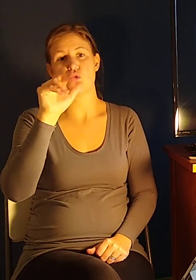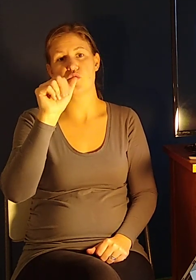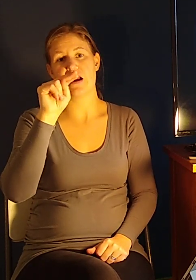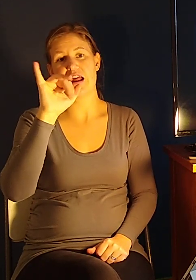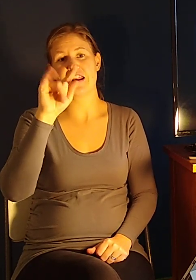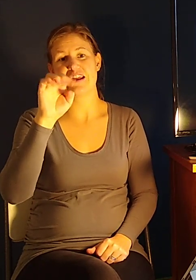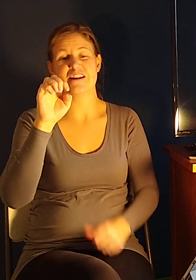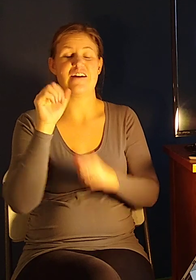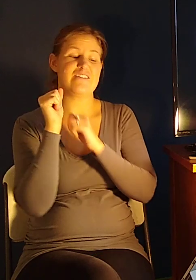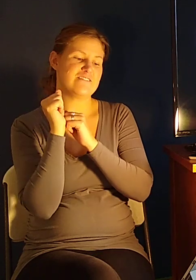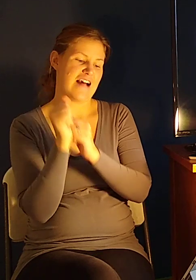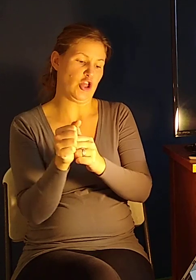way indoors